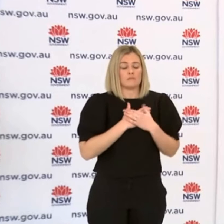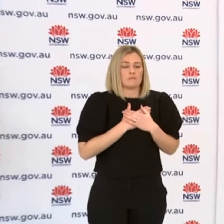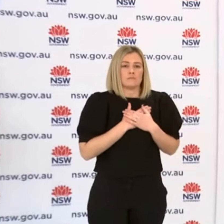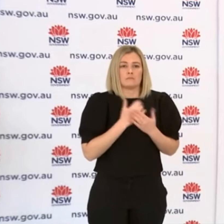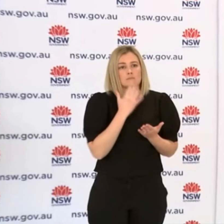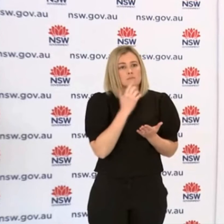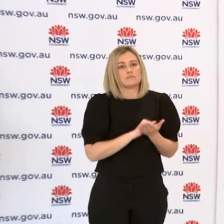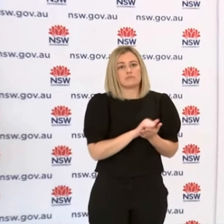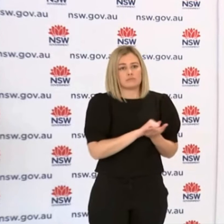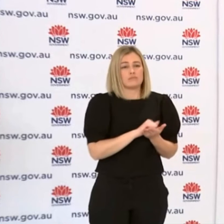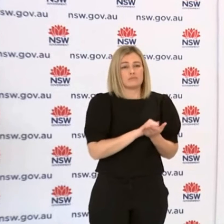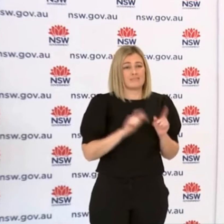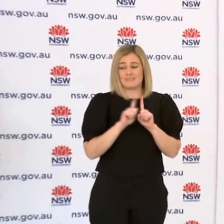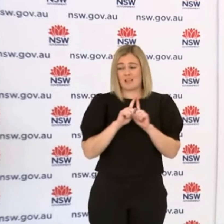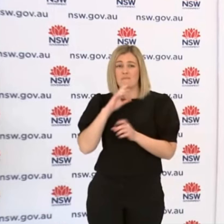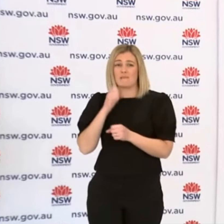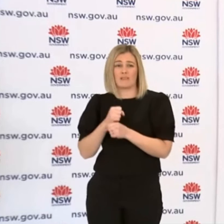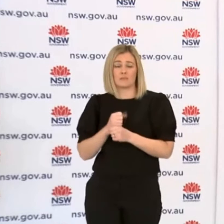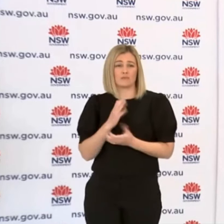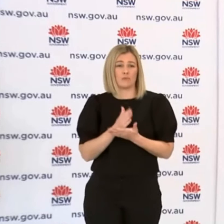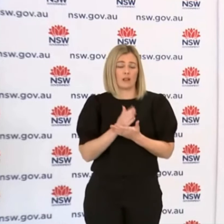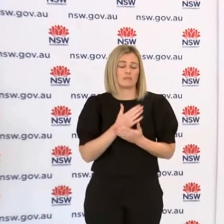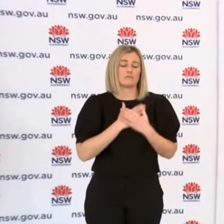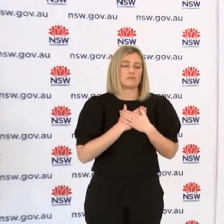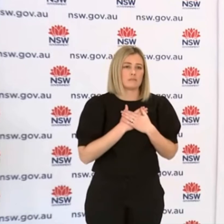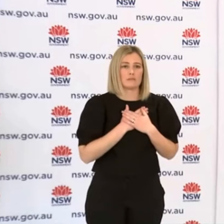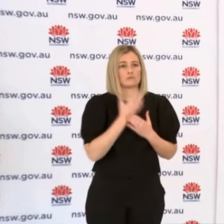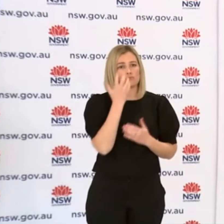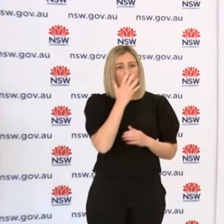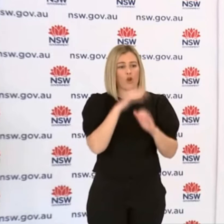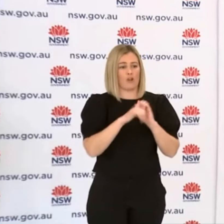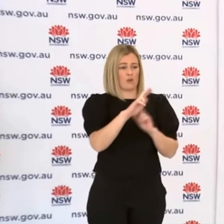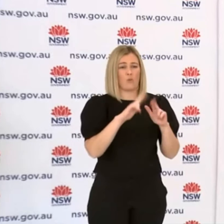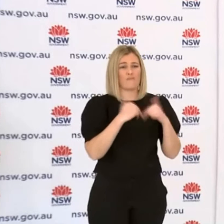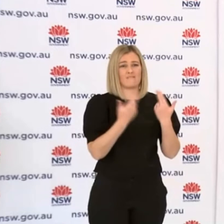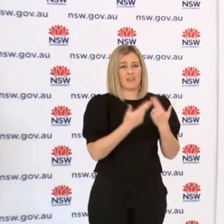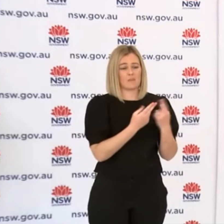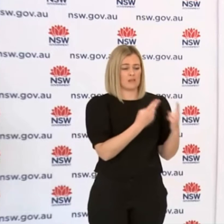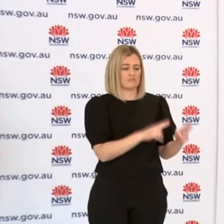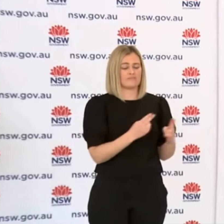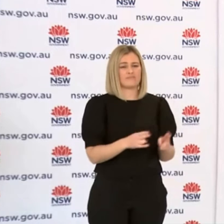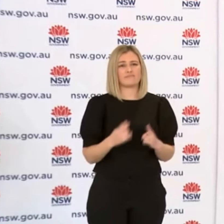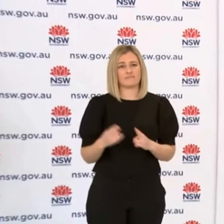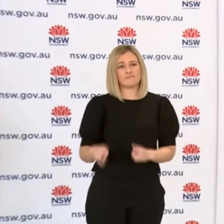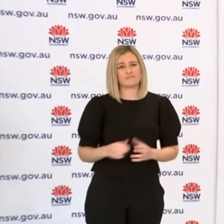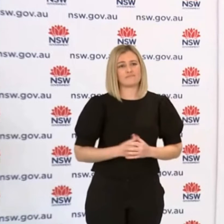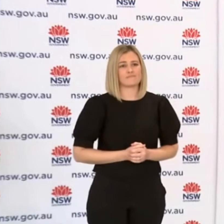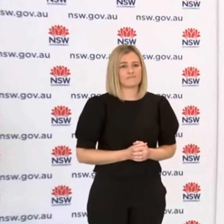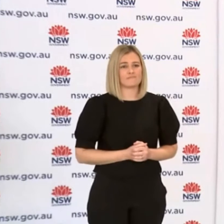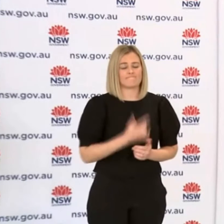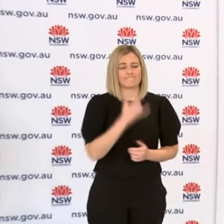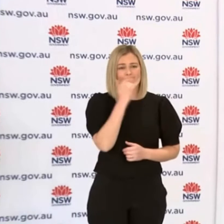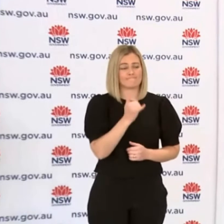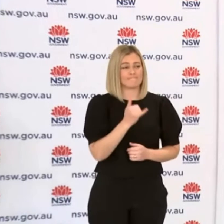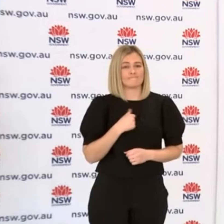and the government's condolences to each and every one of you on the passing of your family members who've been caught up in this terrible COVID situation.